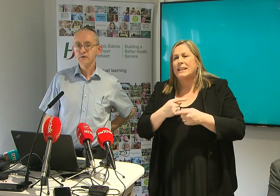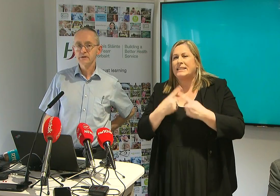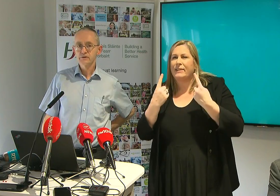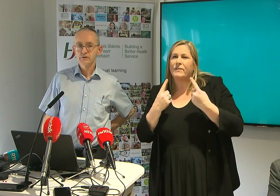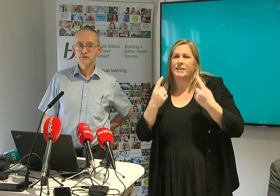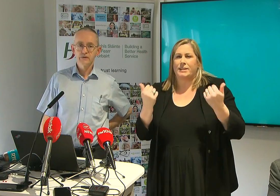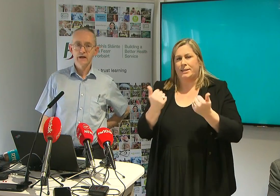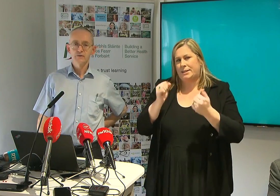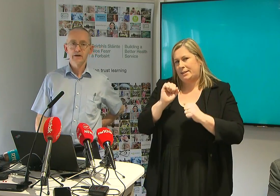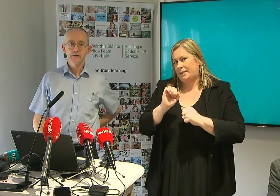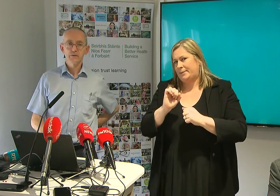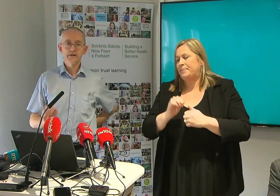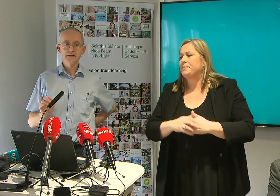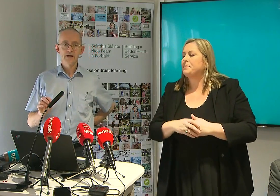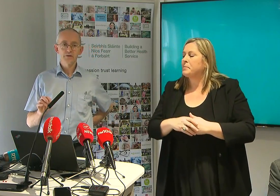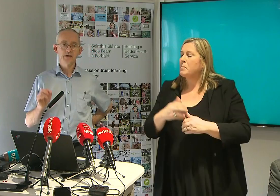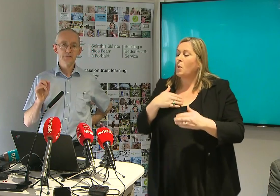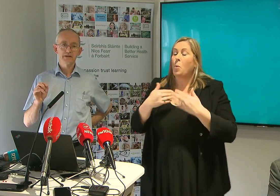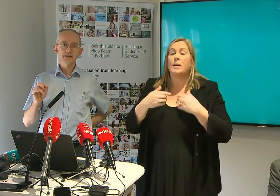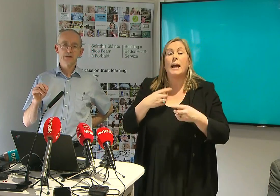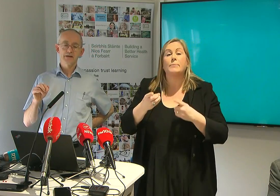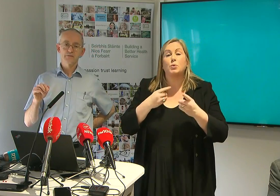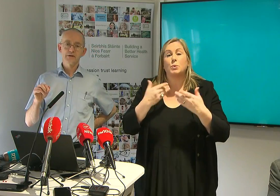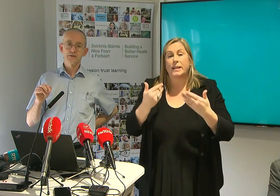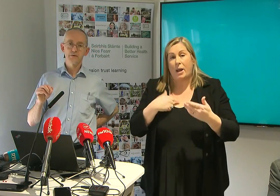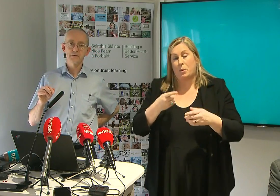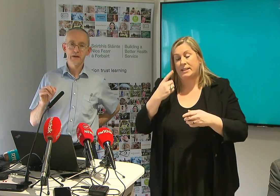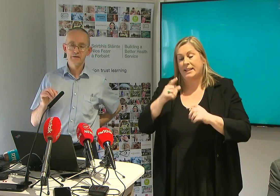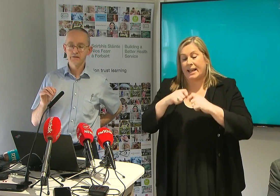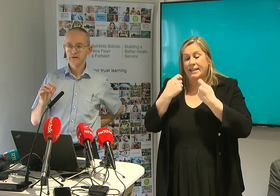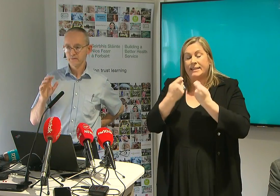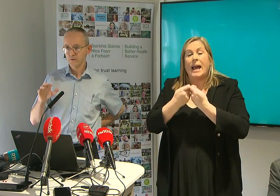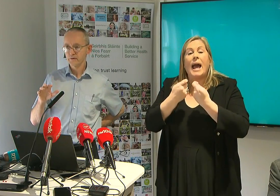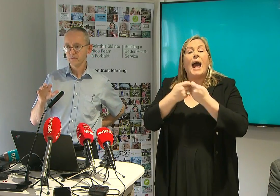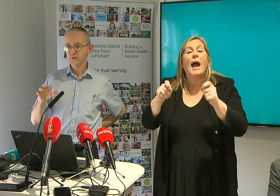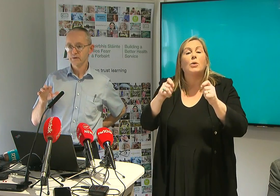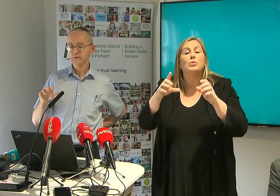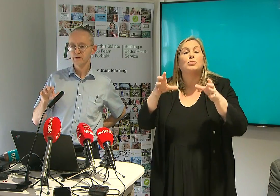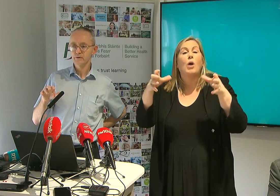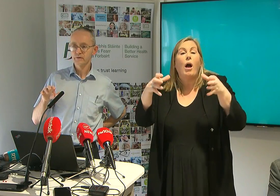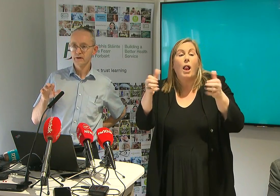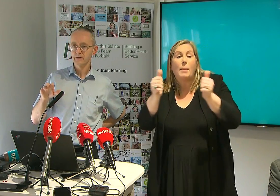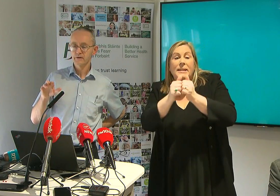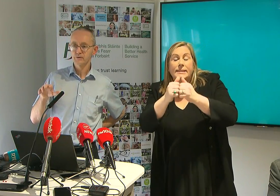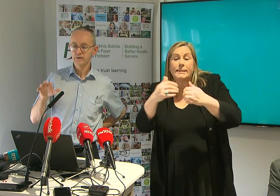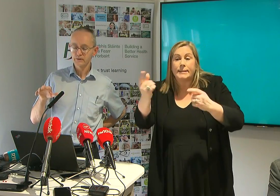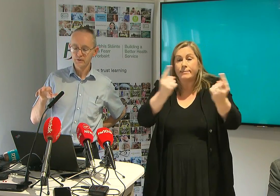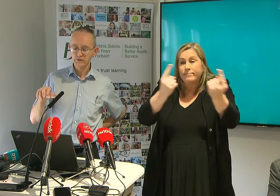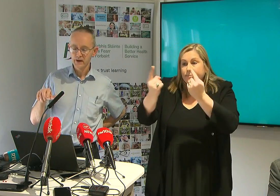So what I'm going to do now is, we did a town hall meeting last week with the parents of one of the schools that was closed,